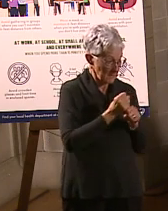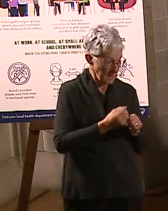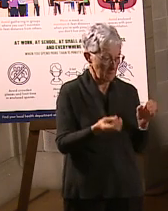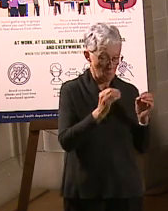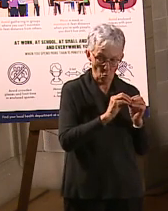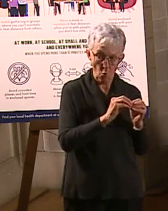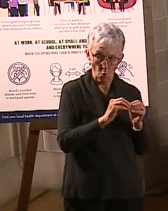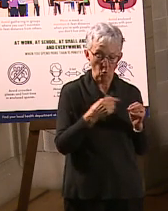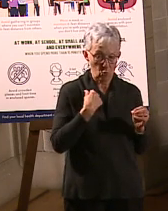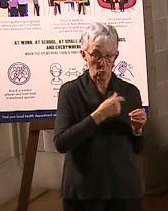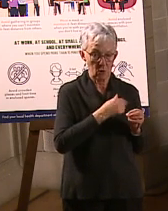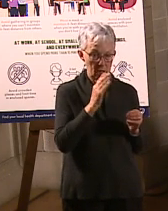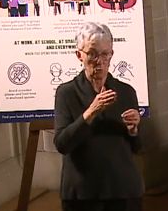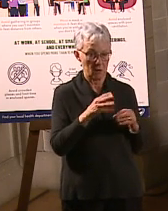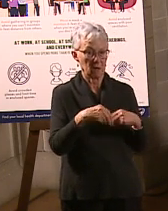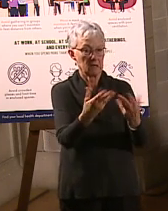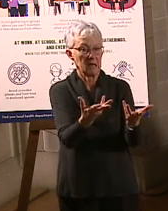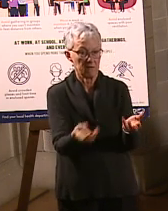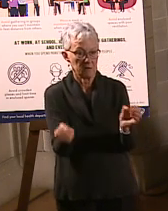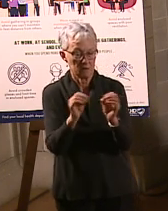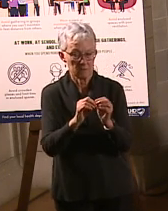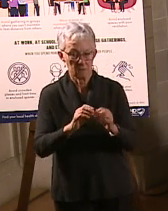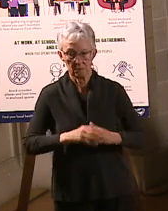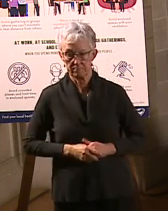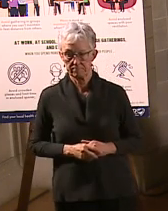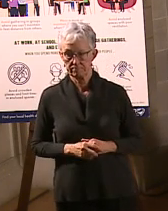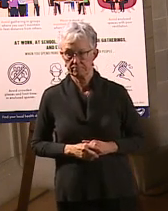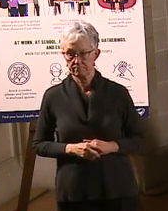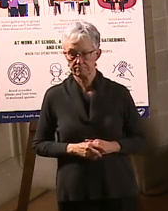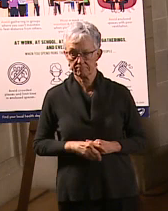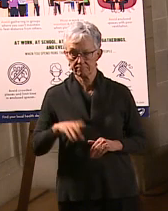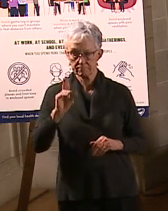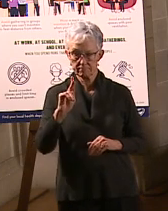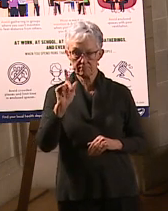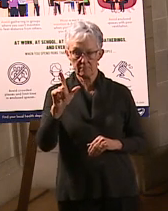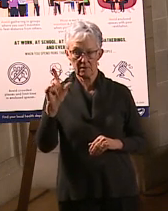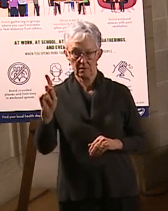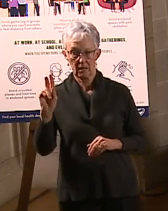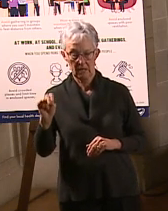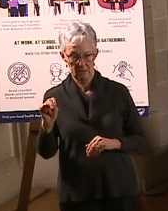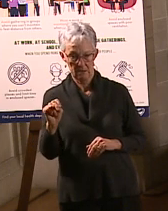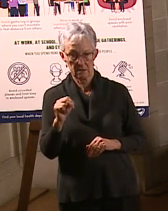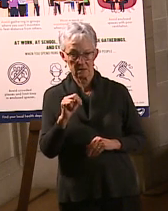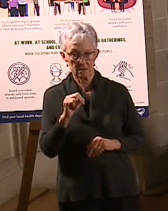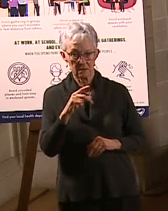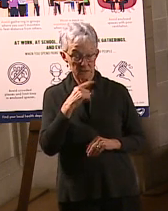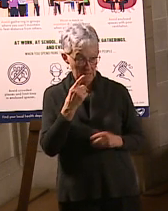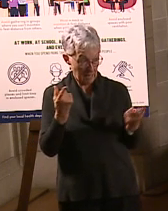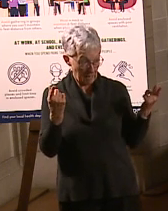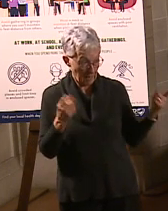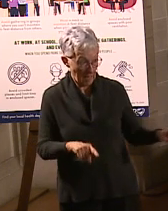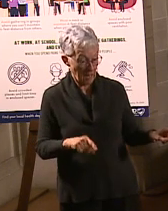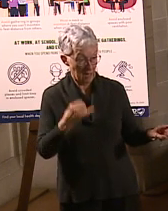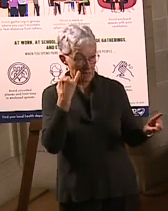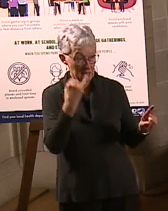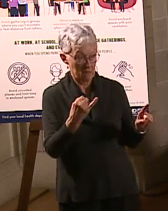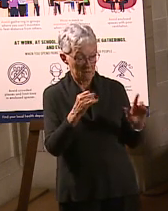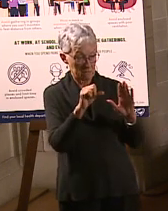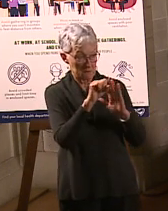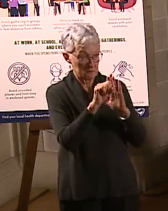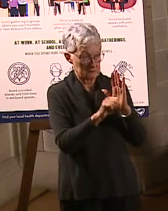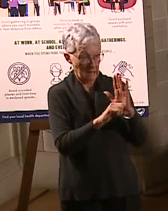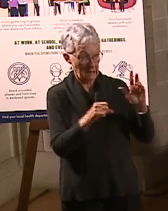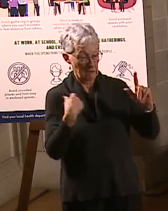Brent Bonfleur from KLKN asks, if we do get a major snowfall, will any impact on the state